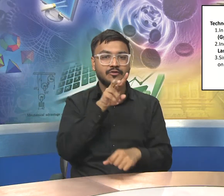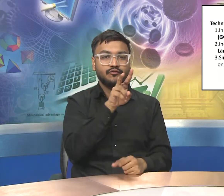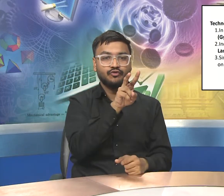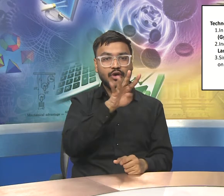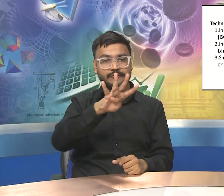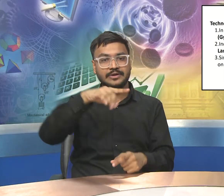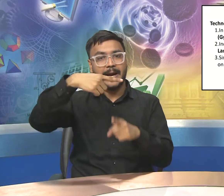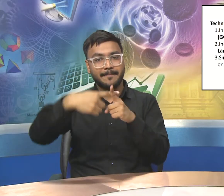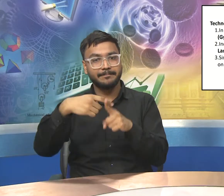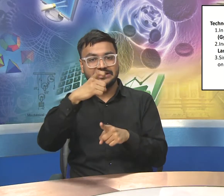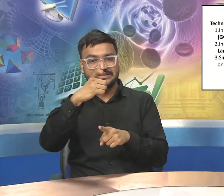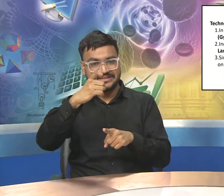India's first